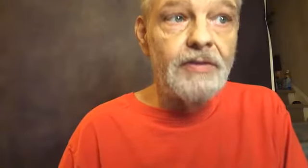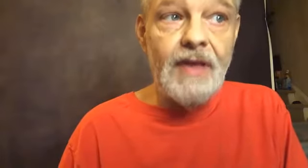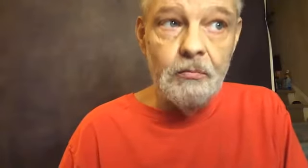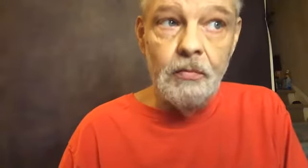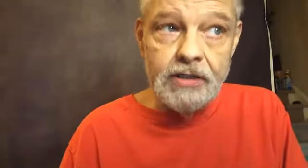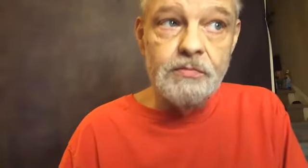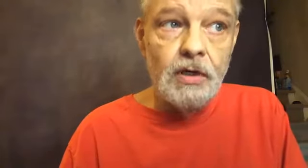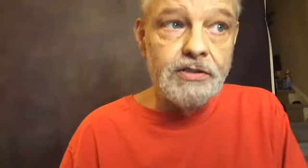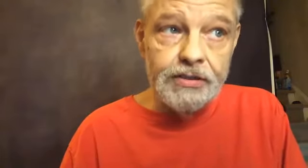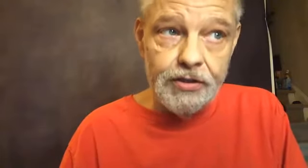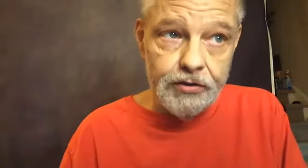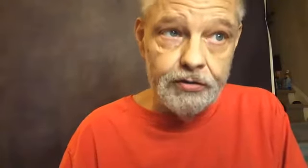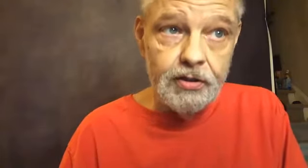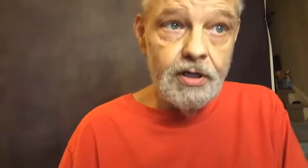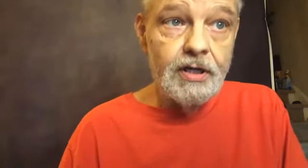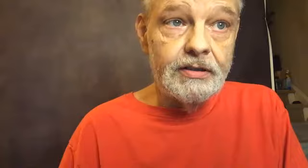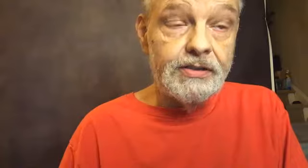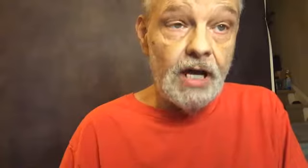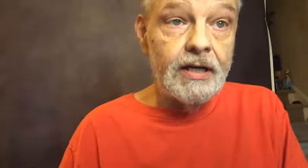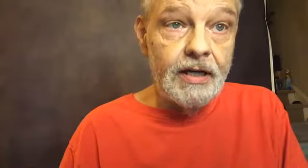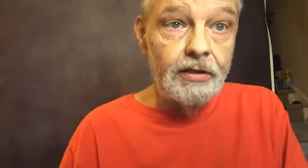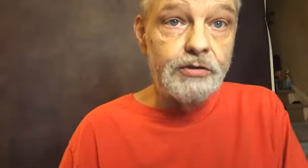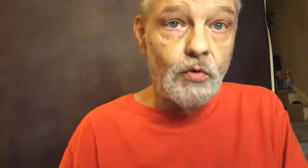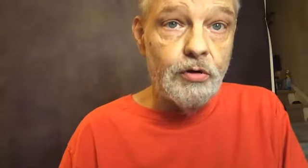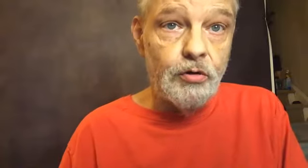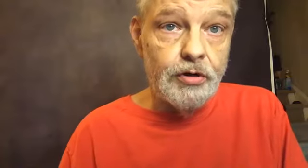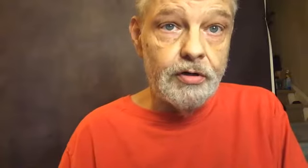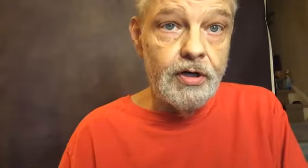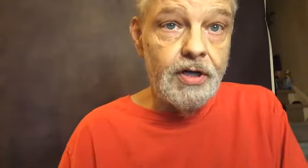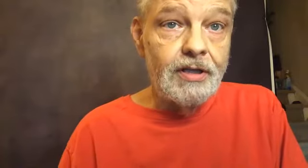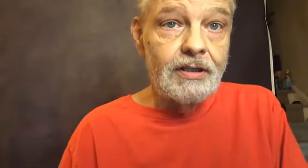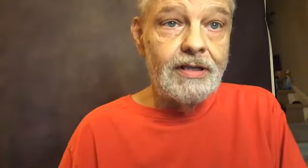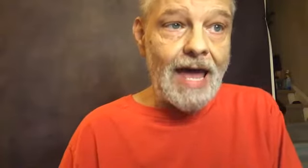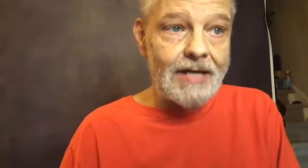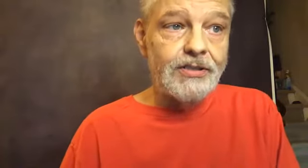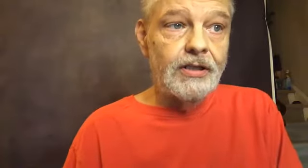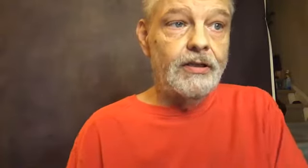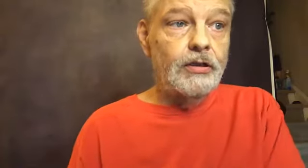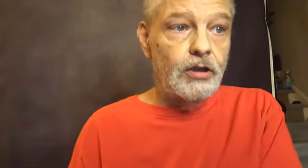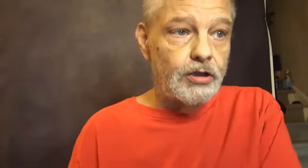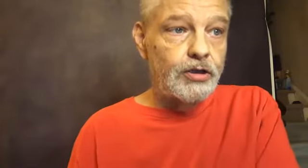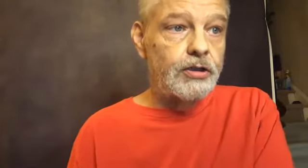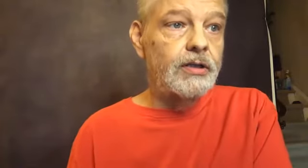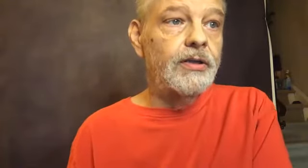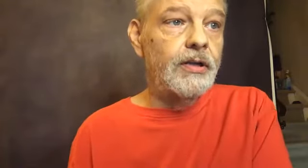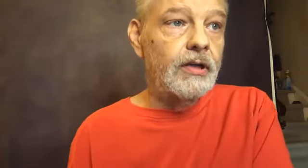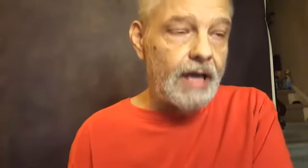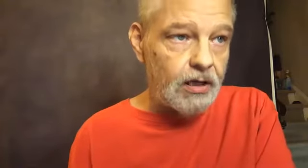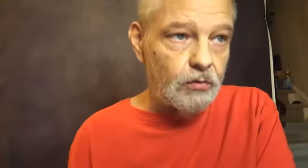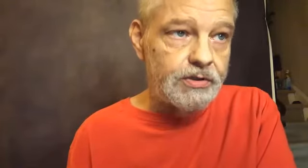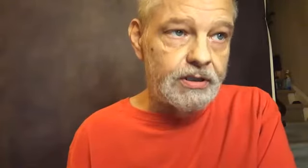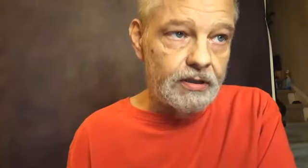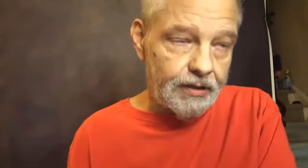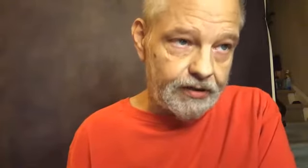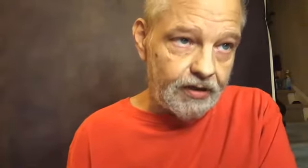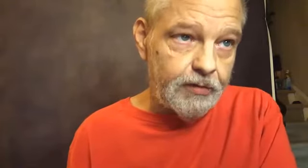that much, much easier to sign in English word order than to actually learn the language that people